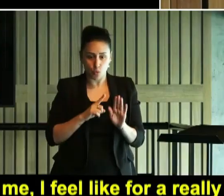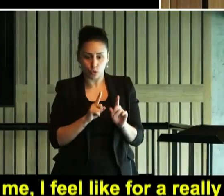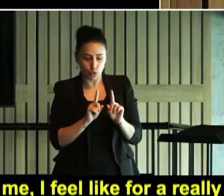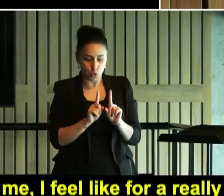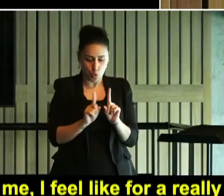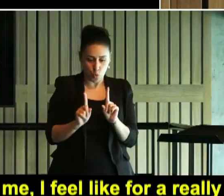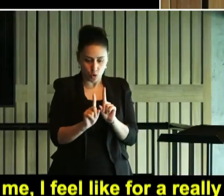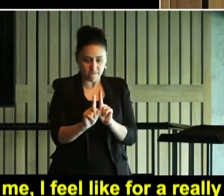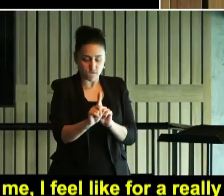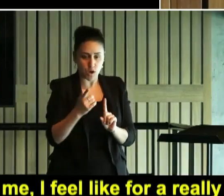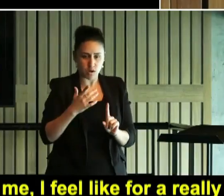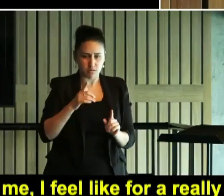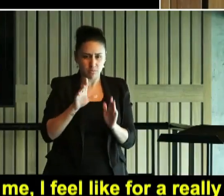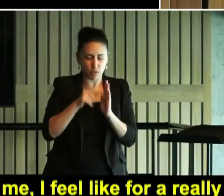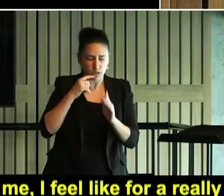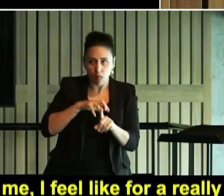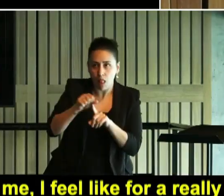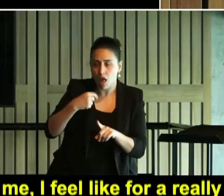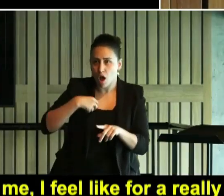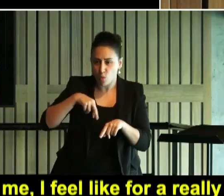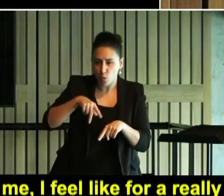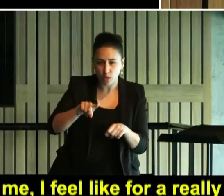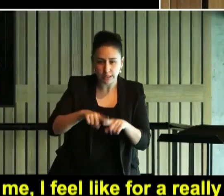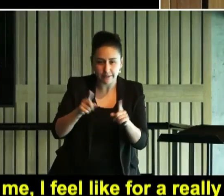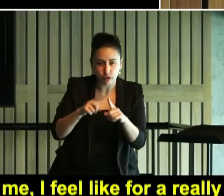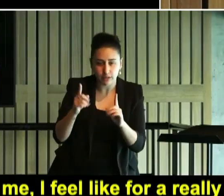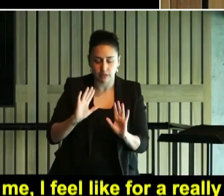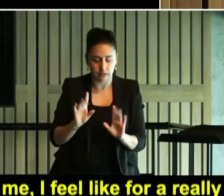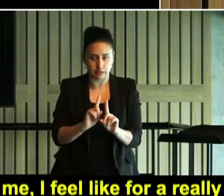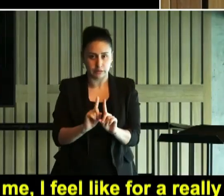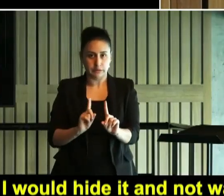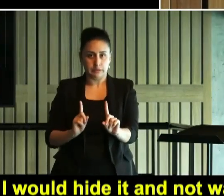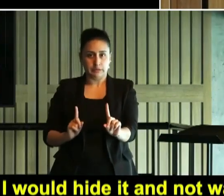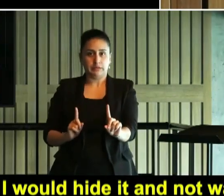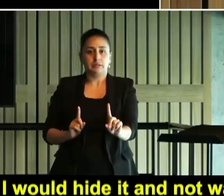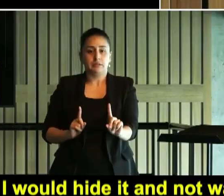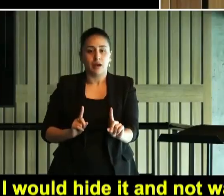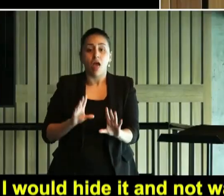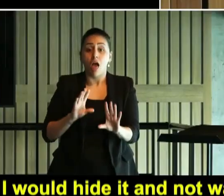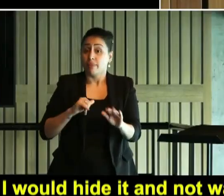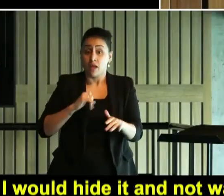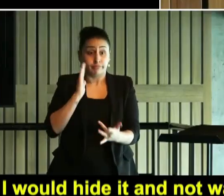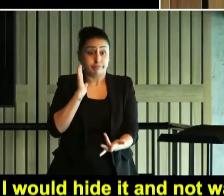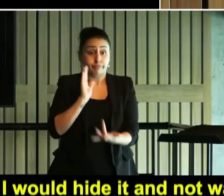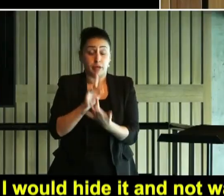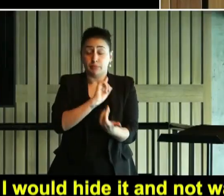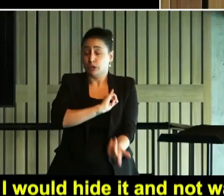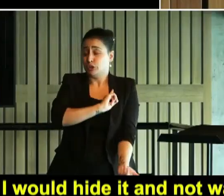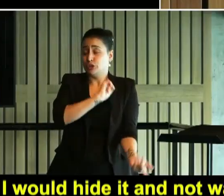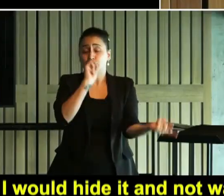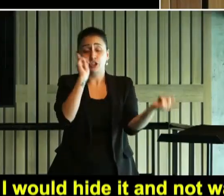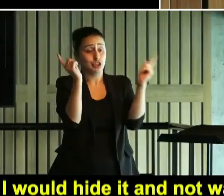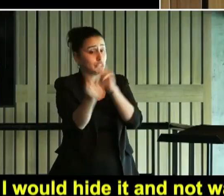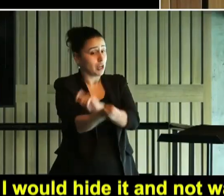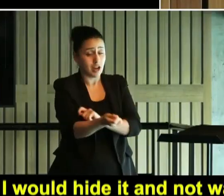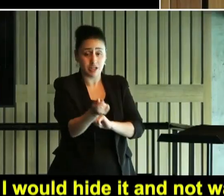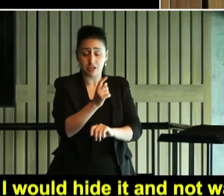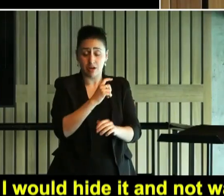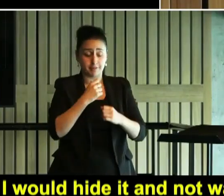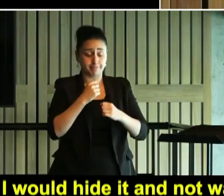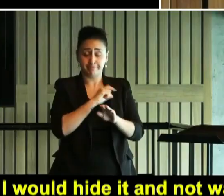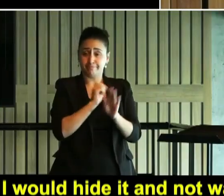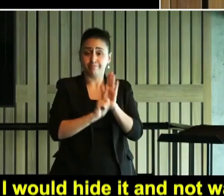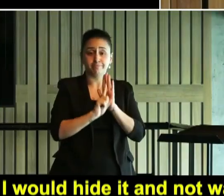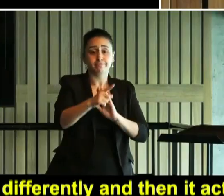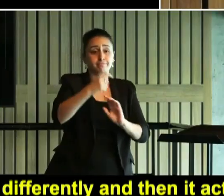walk differently. And then it actually ended up doing a complete flip, where I started to really speak about it